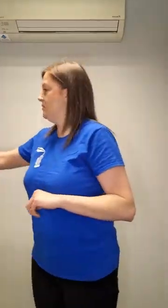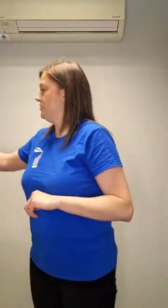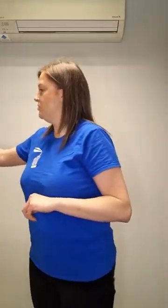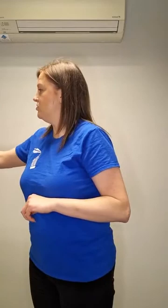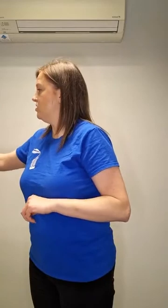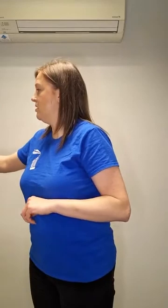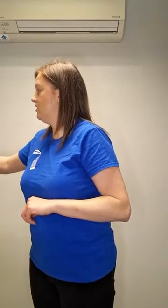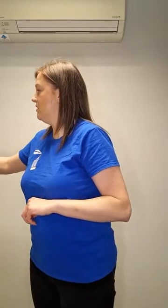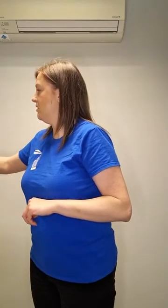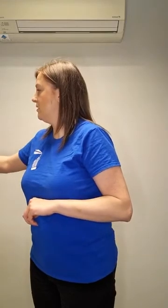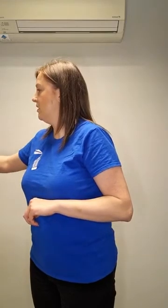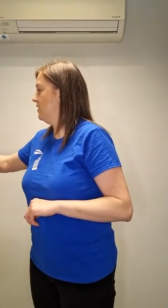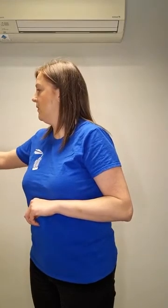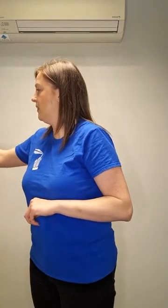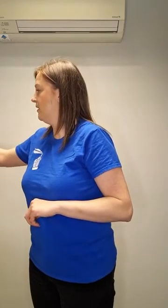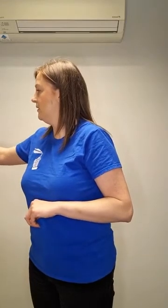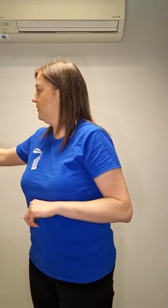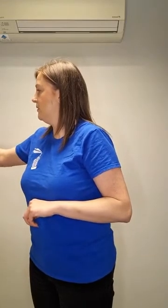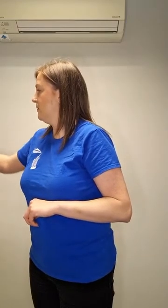Just check.